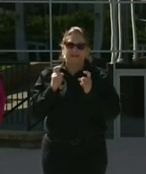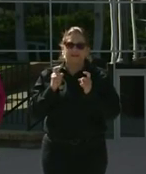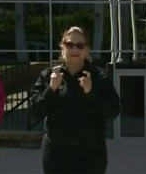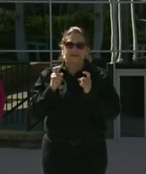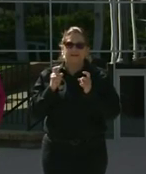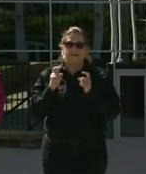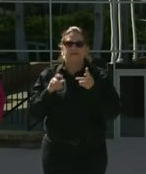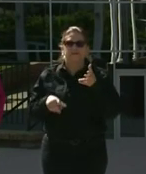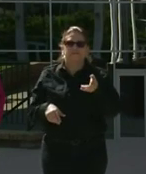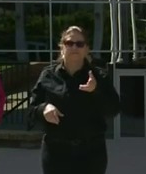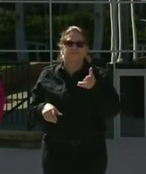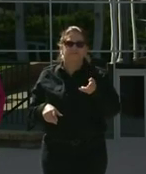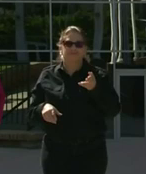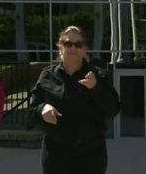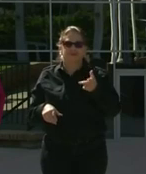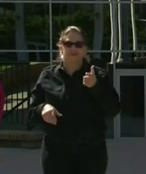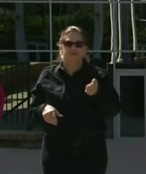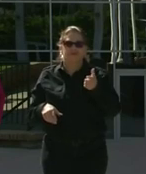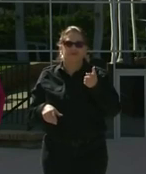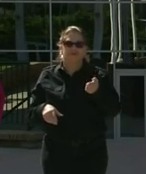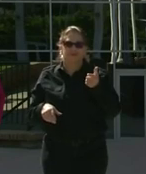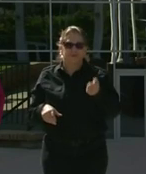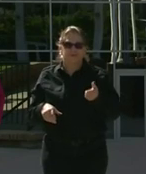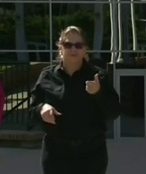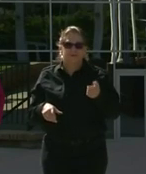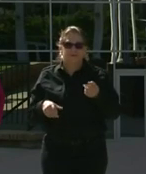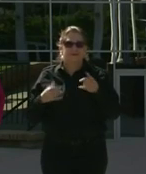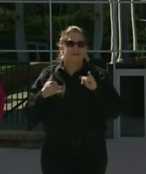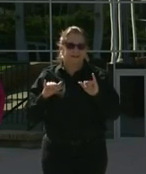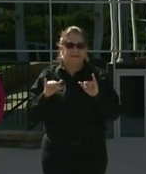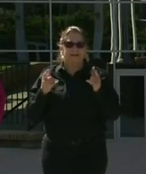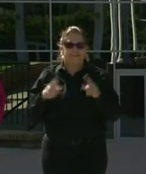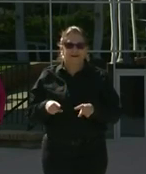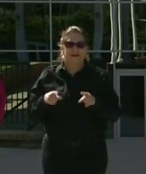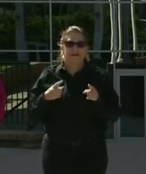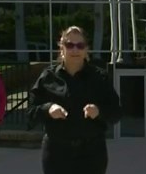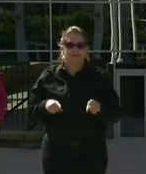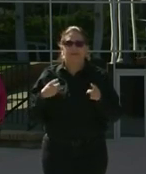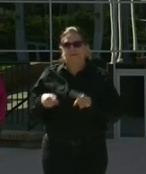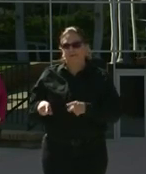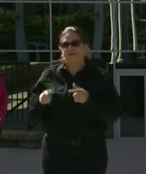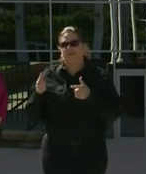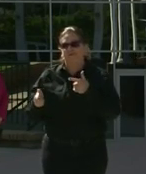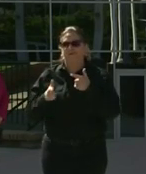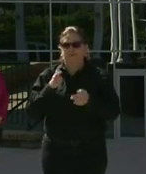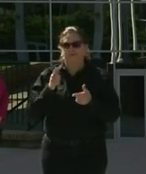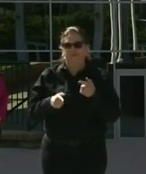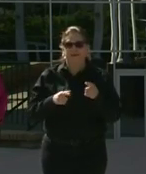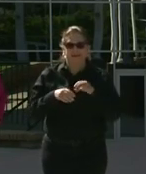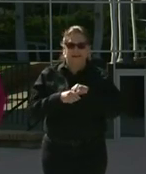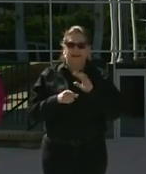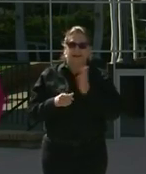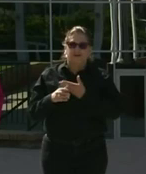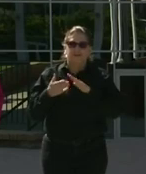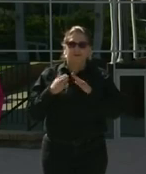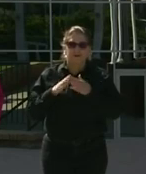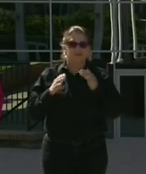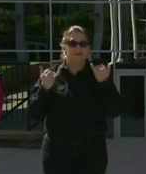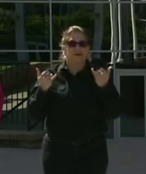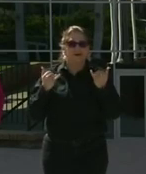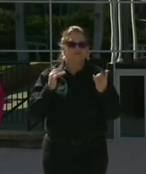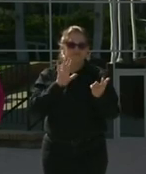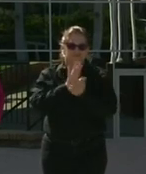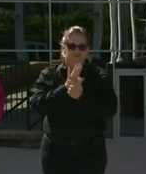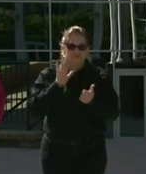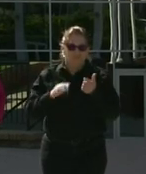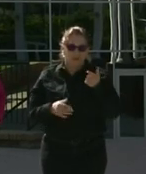remind people to continue to let us know about illegal guns in our community so that we can get to these guns before they're used